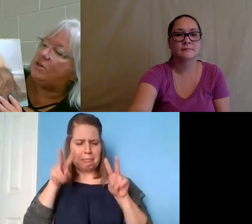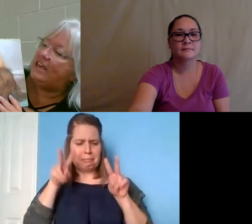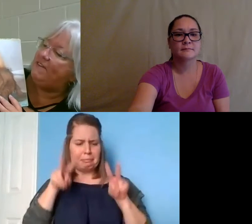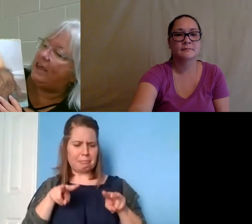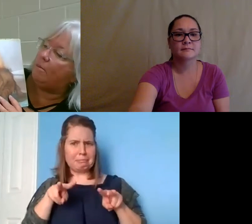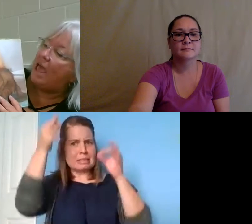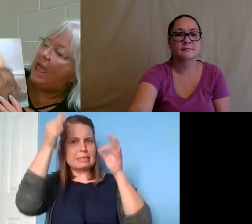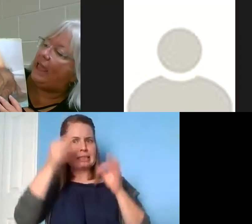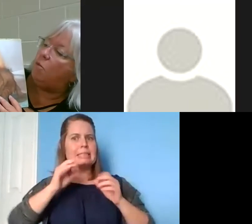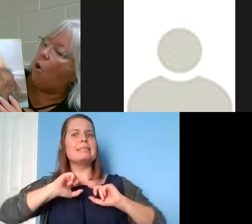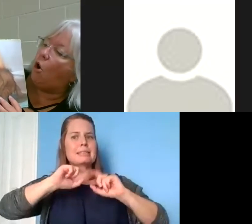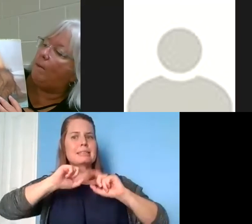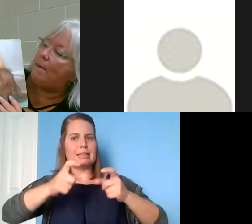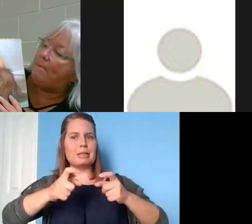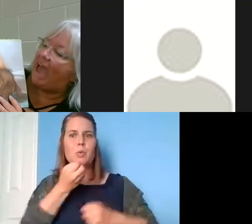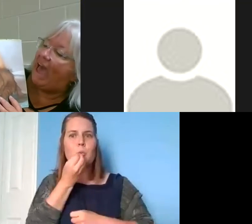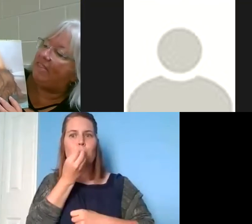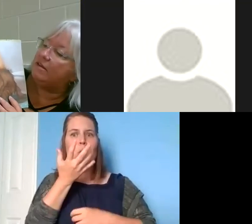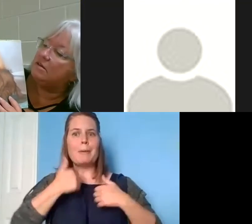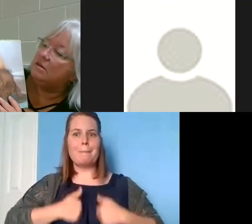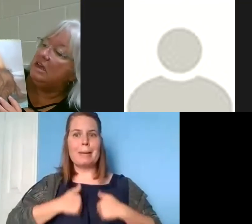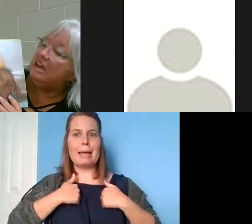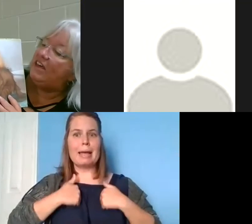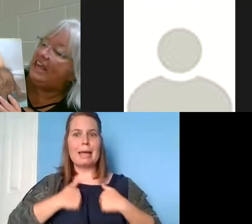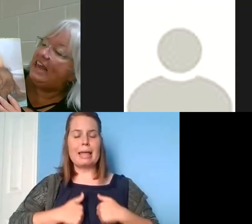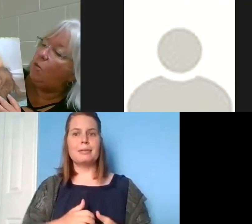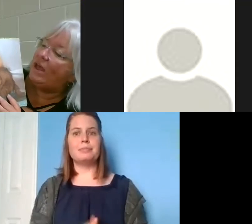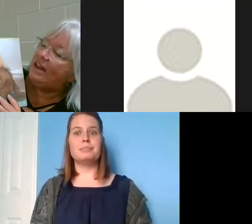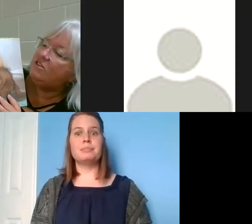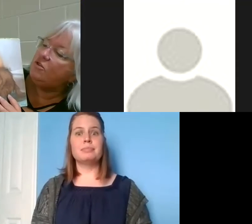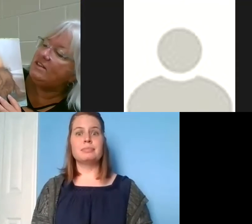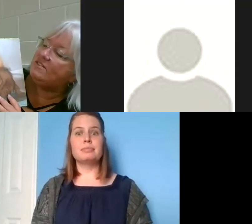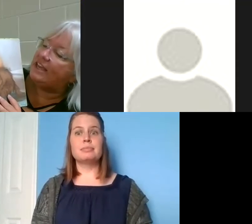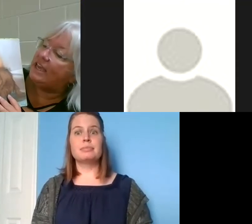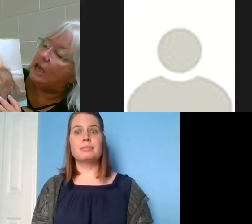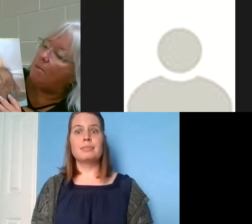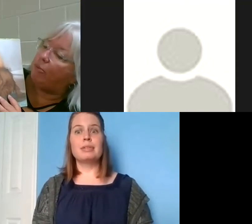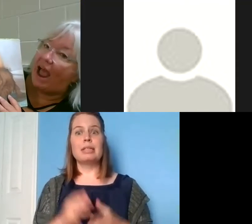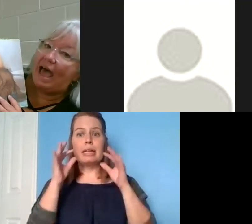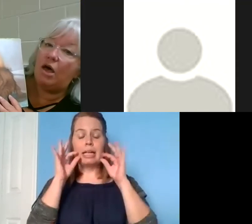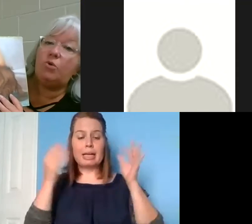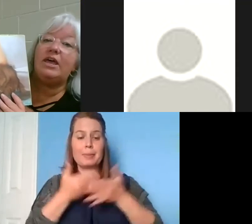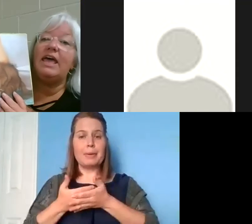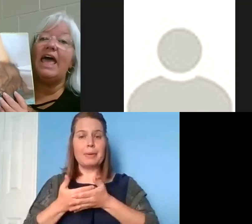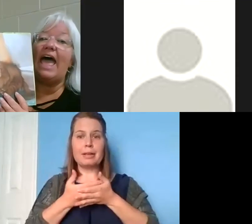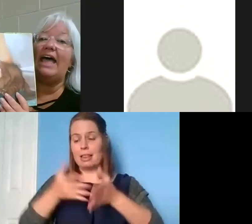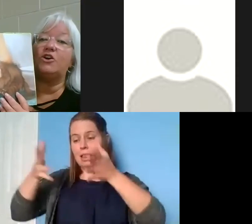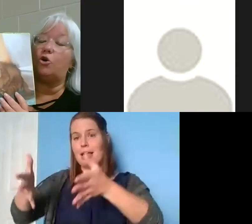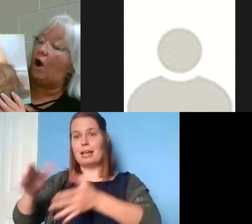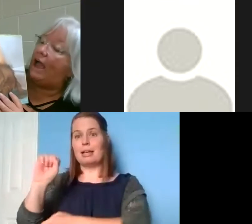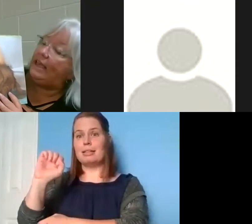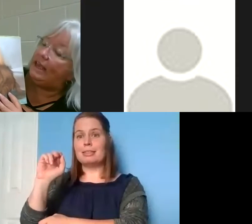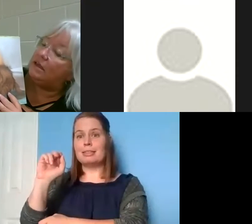decided to give him a warm bath. The kitten went into the sink, brown